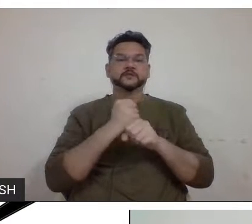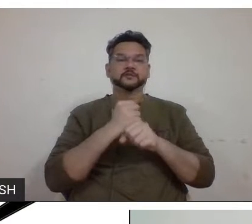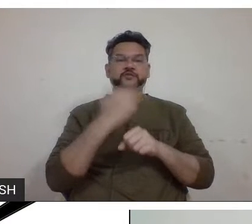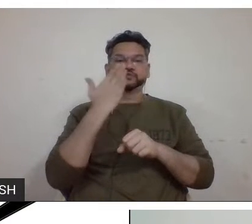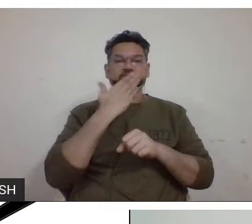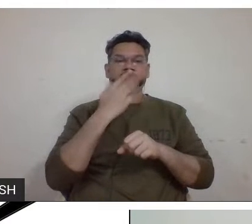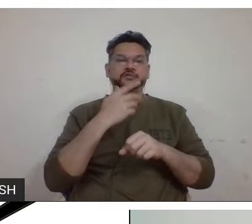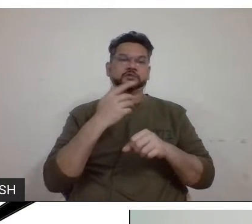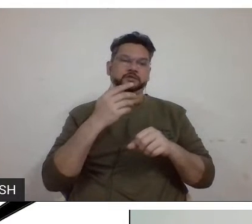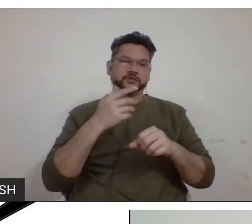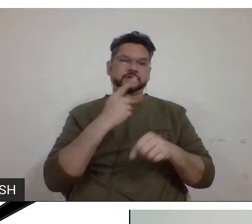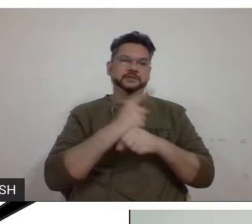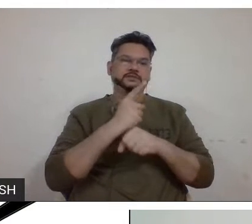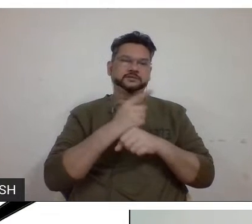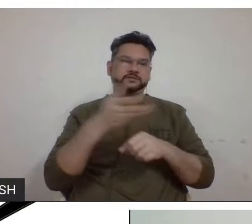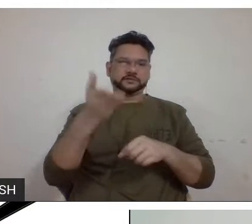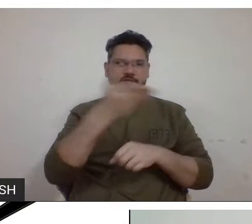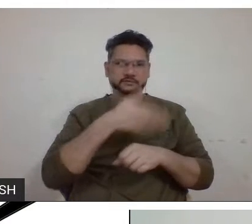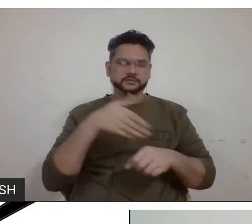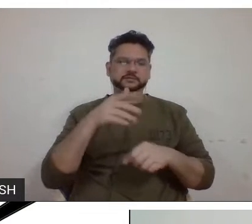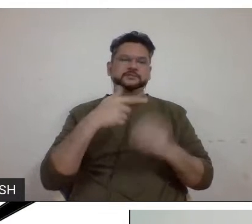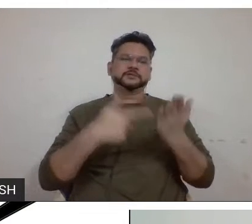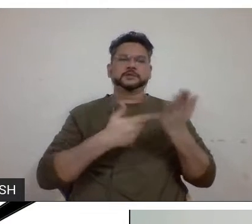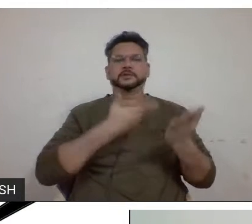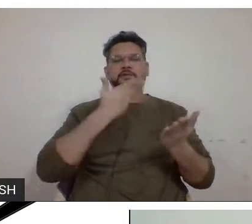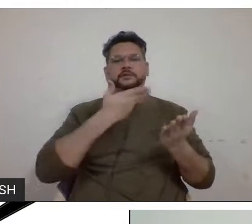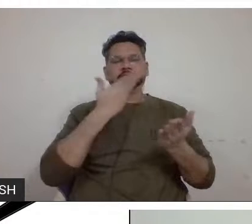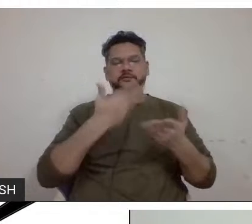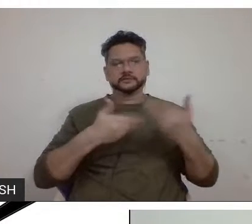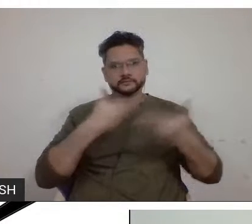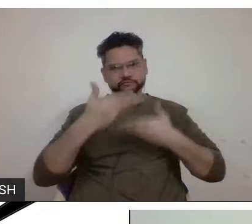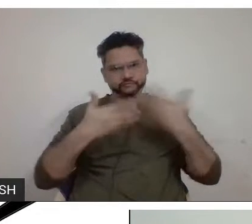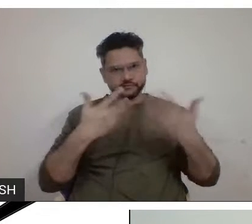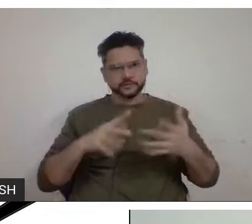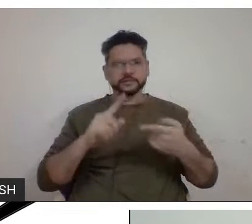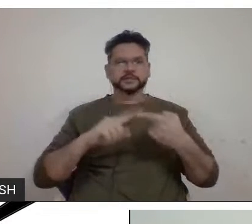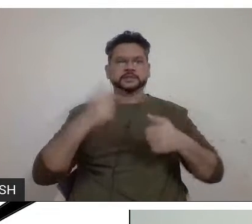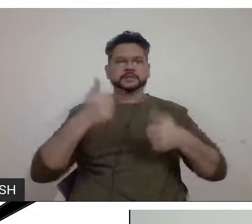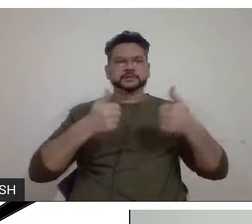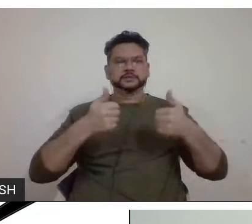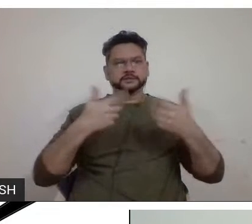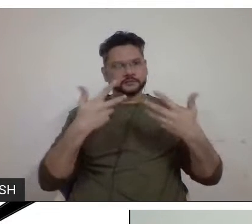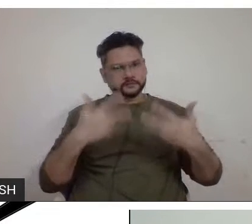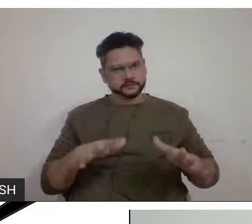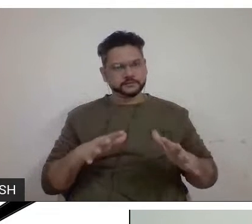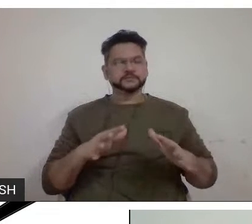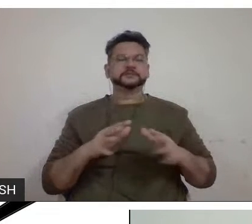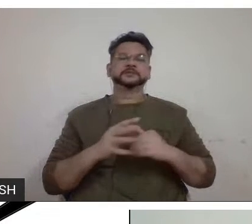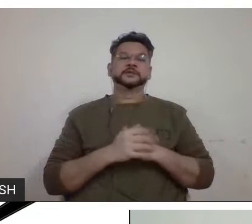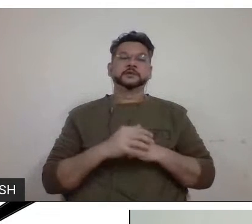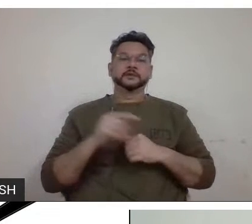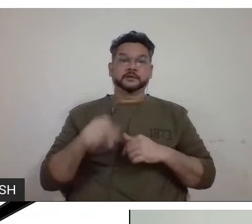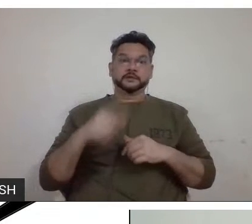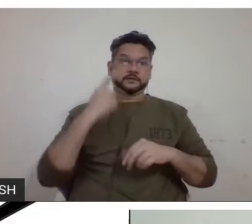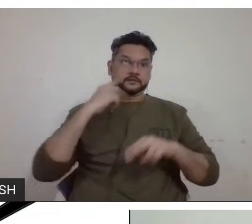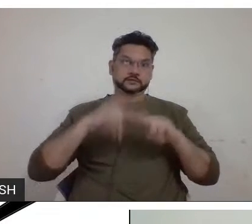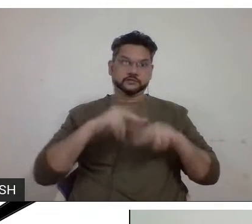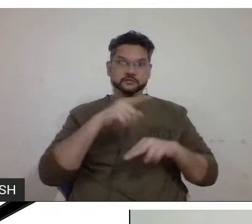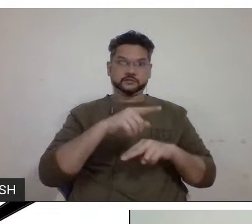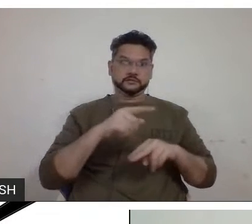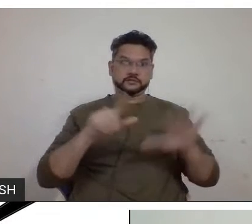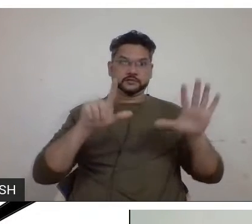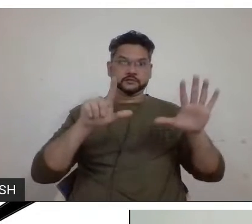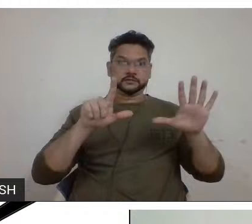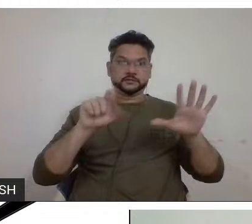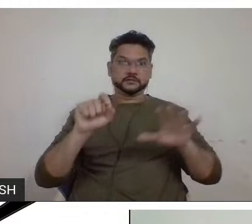aspects to them. And after that, one test was taken, conducted, and if they have secured 70% of marks, so they have